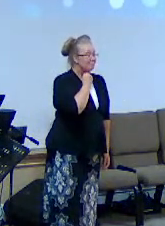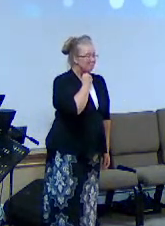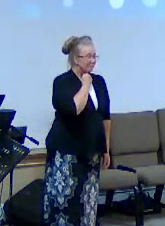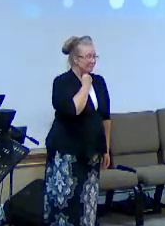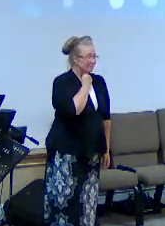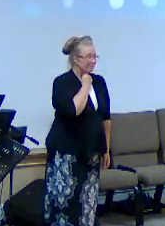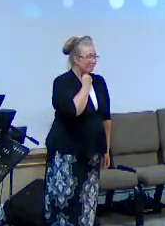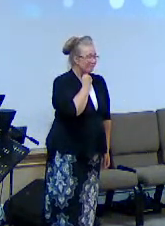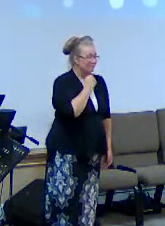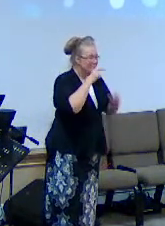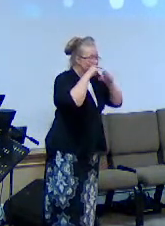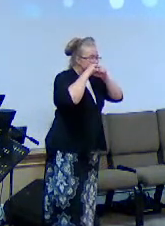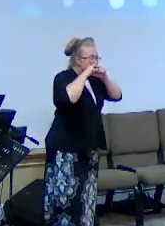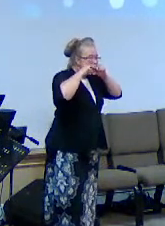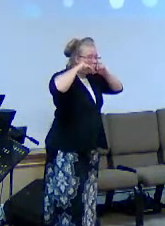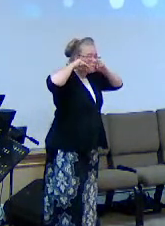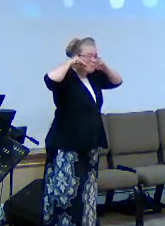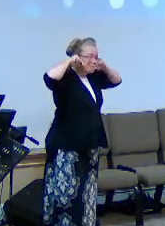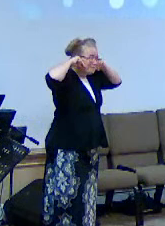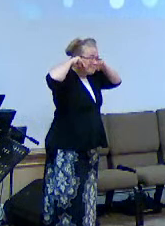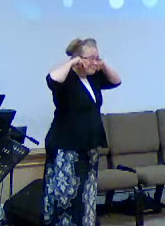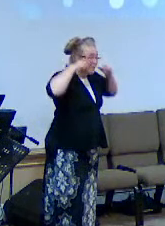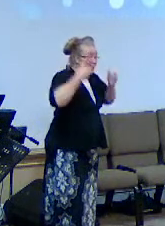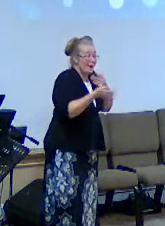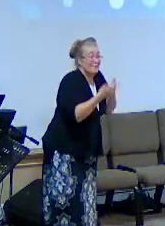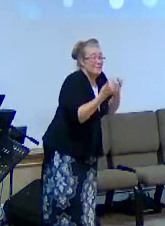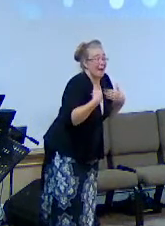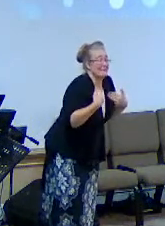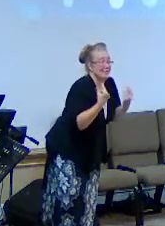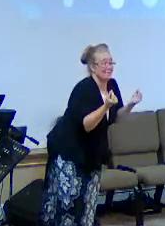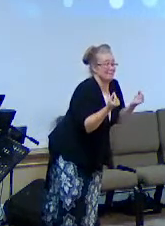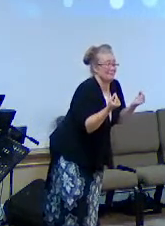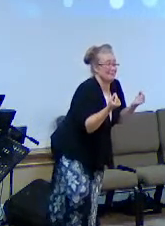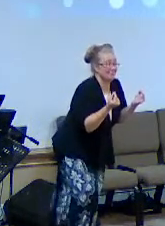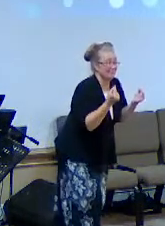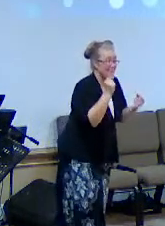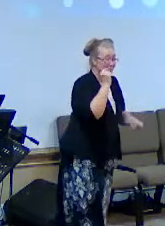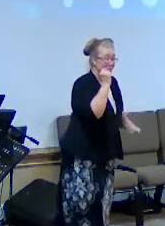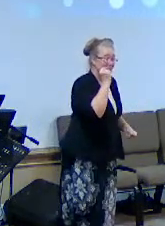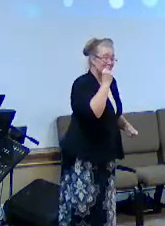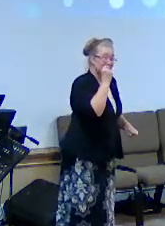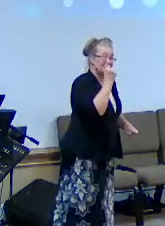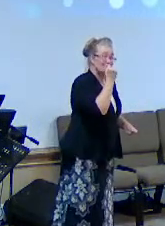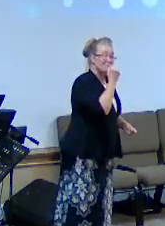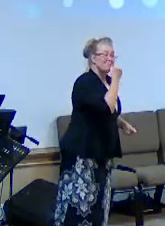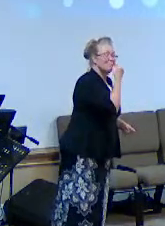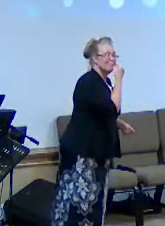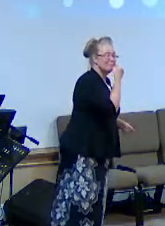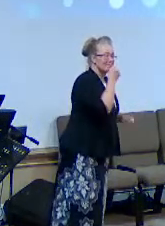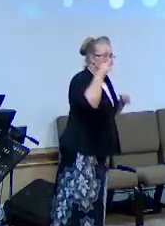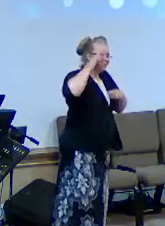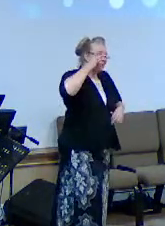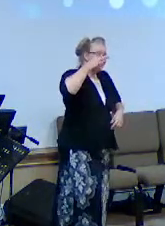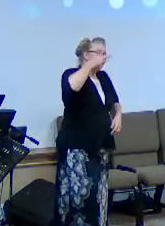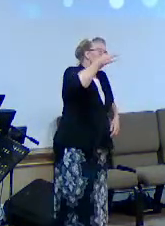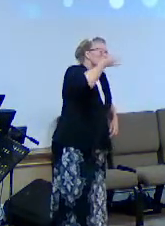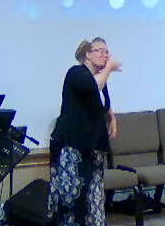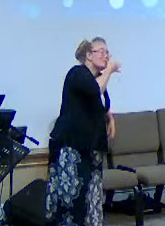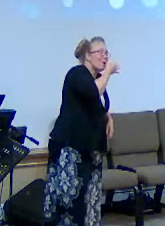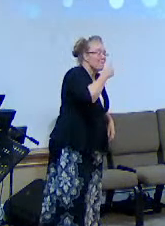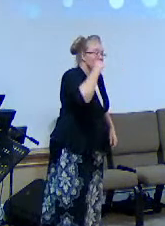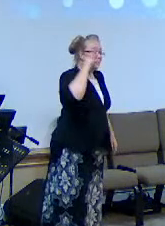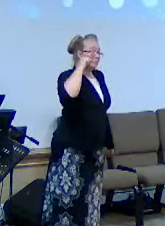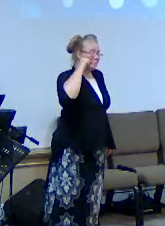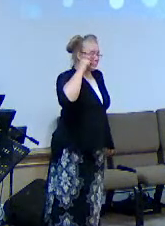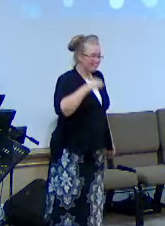Amen. Grab some duct tape or whatever. Amen. Go ahead and get a sewing machine. Tie them some zippers. I don't know what you got to do, but just go ahead and close